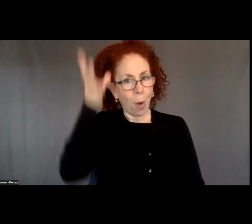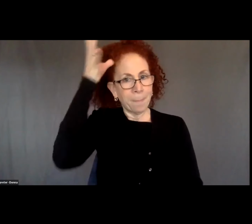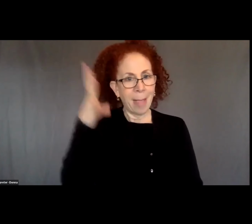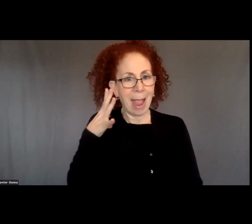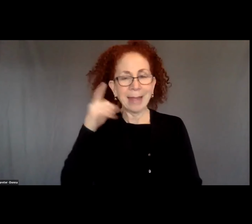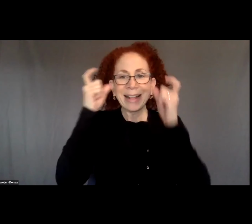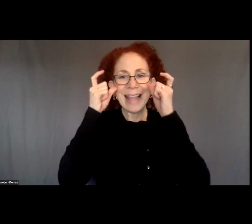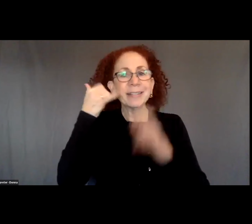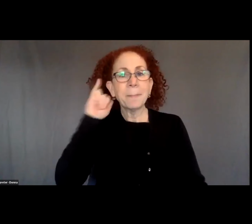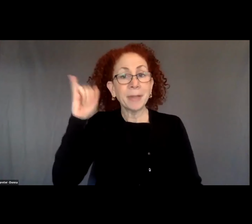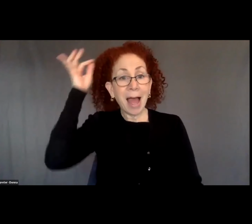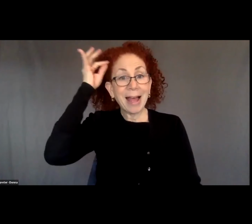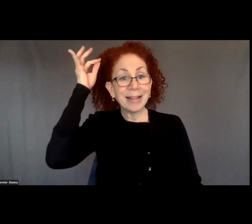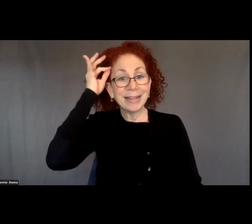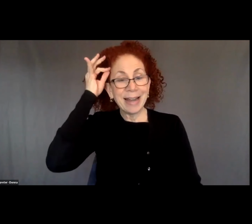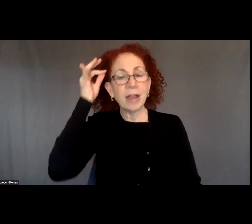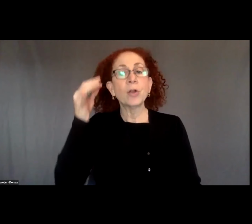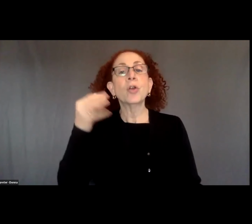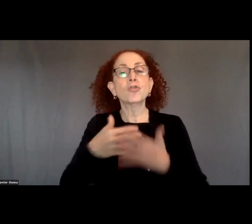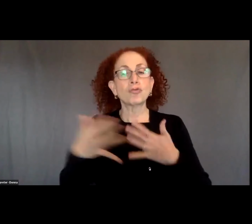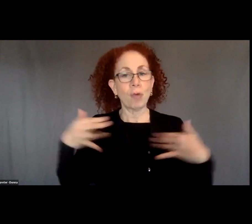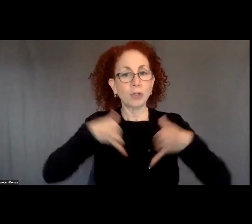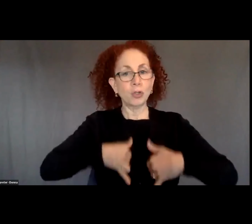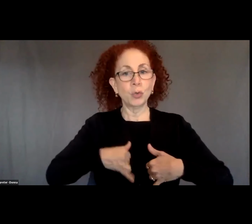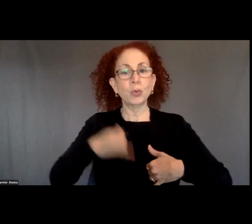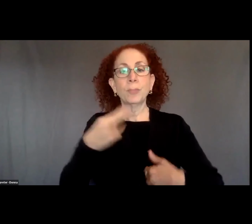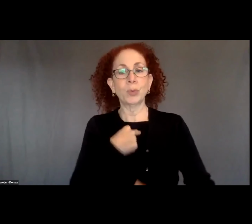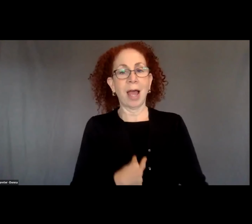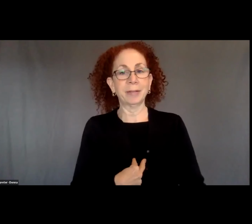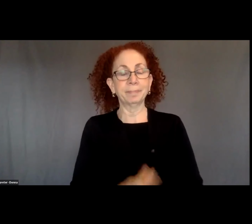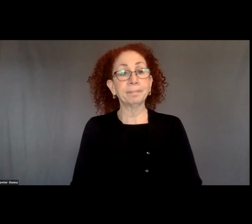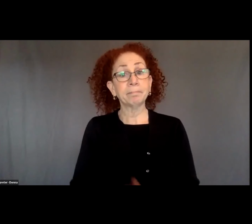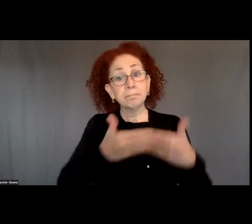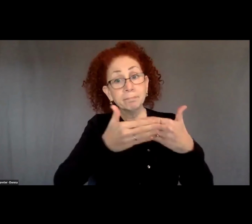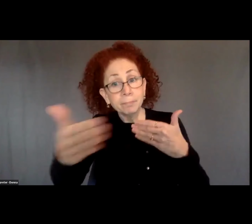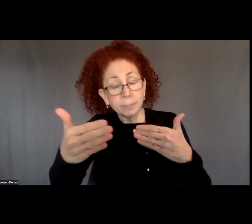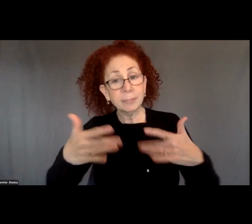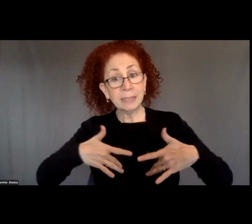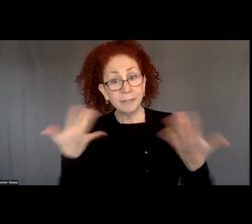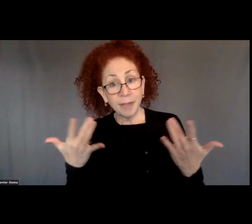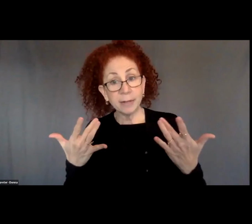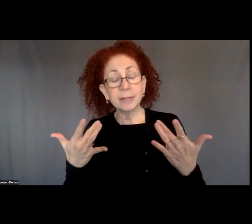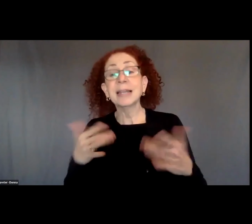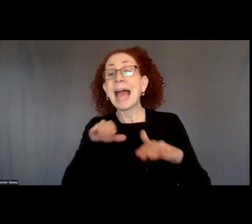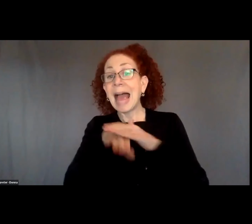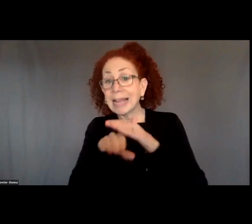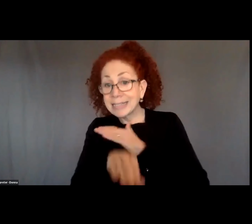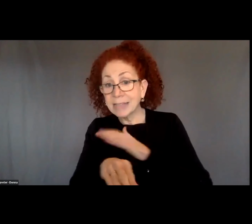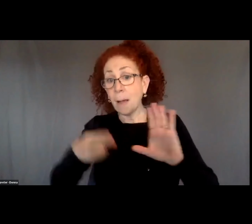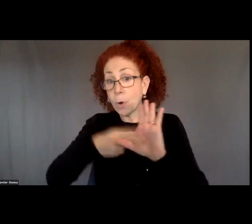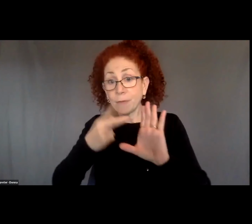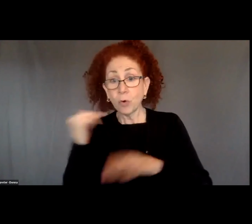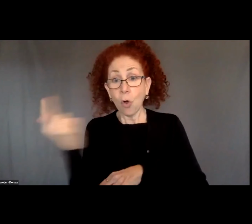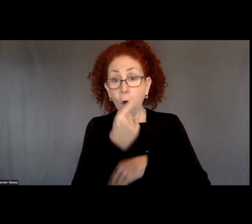glasses, blonde hair, a gray suit, and a blue tie. Throughout this event, we've prioritized access and participation for everyone.